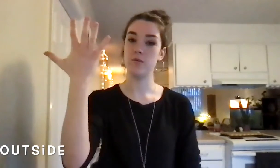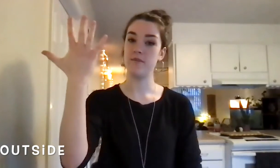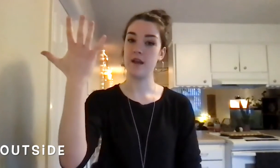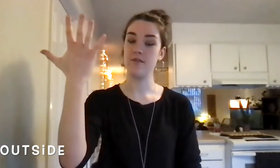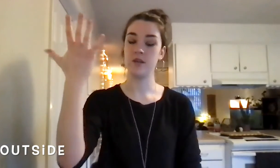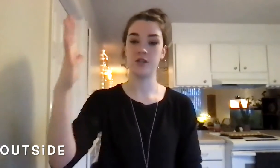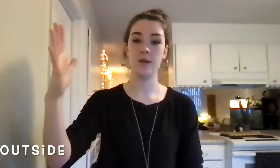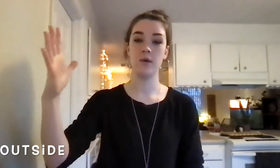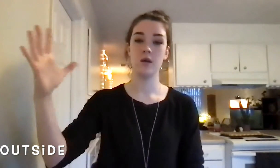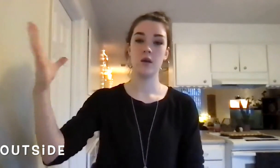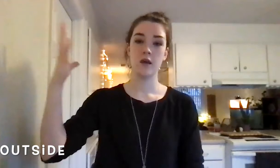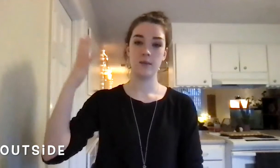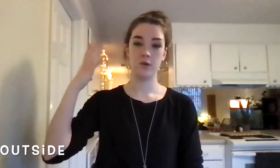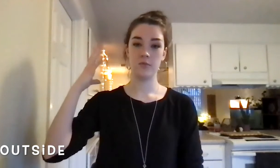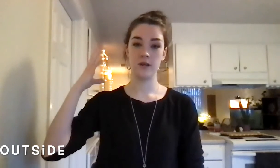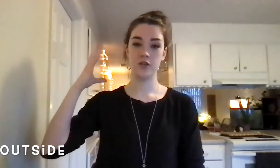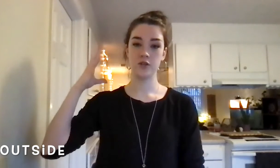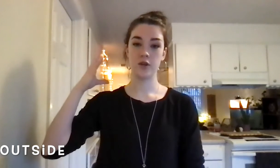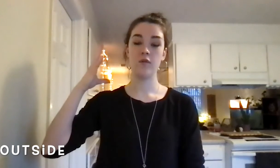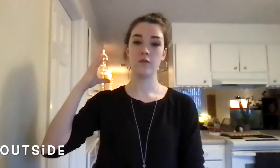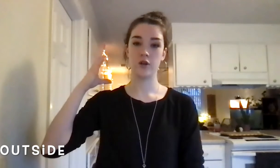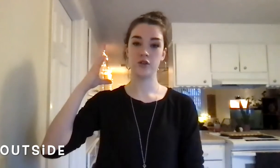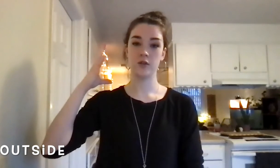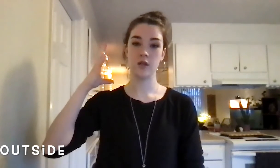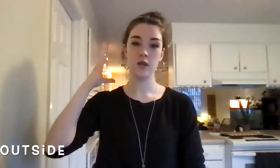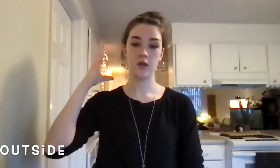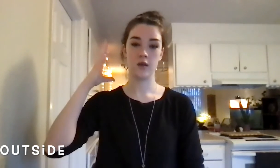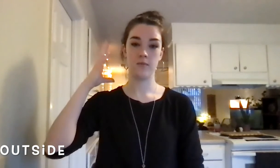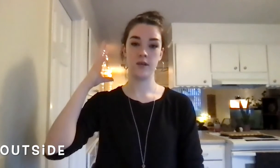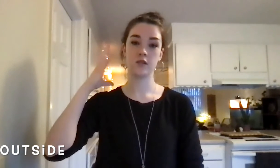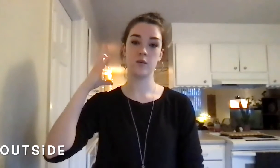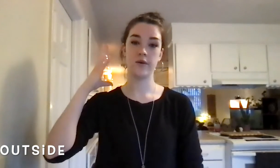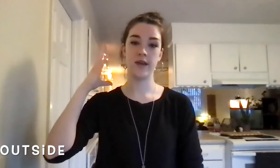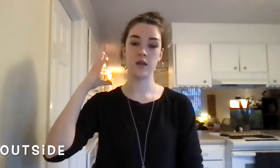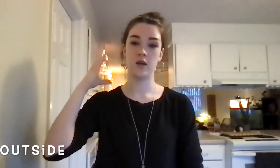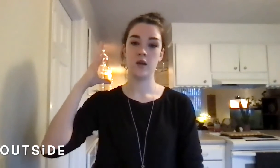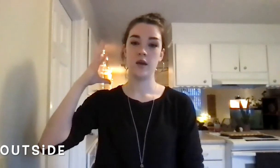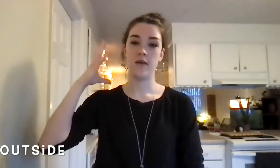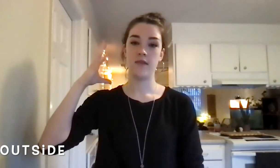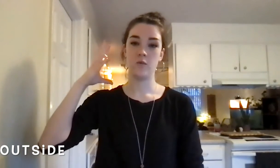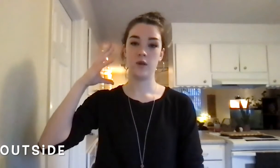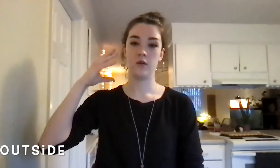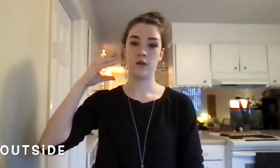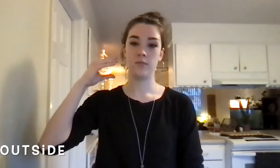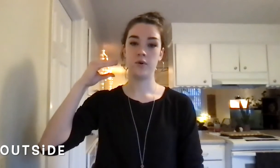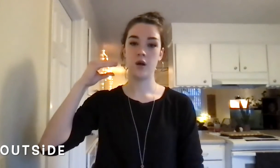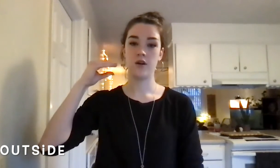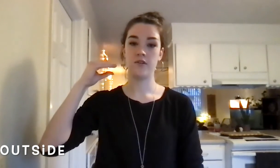number 5 hand shape. And then we're going to bring it just over our shoulder, next to our neck. And then we're going to put our thumb